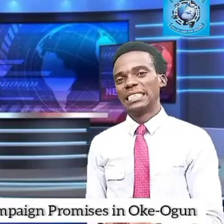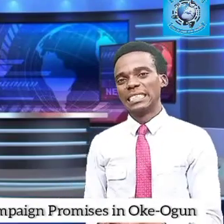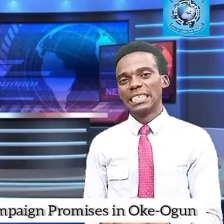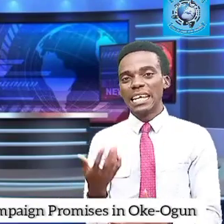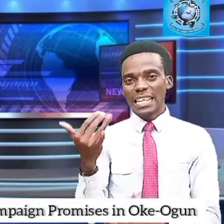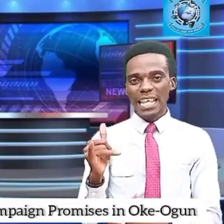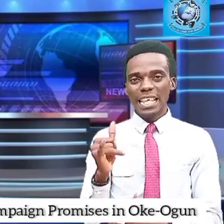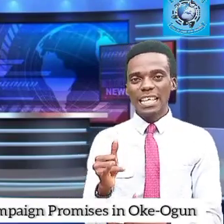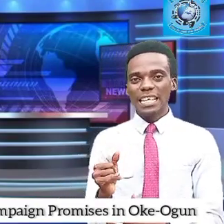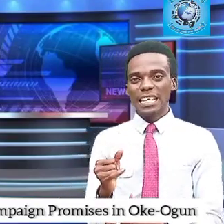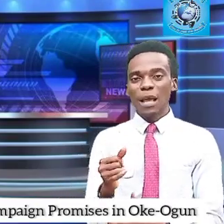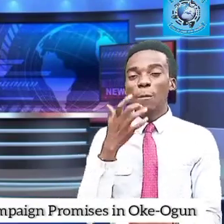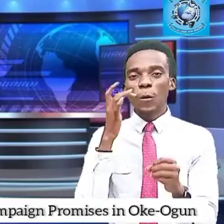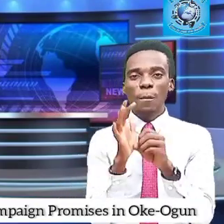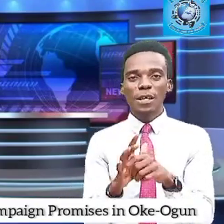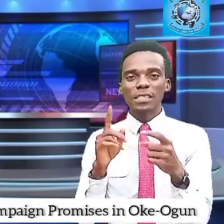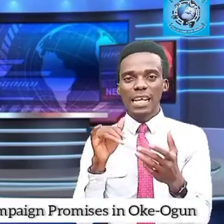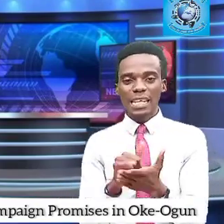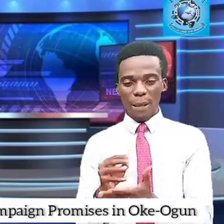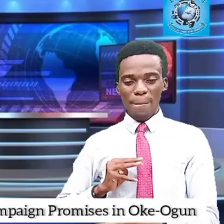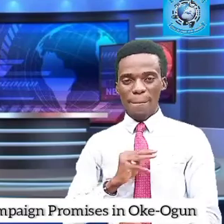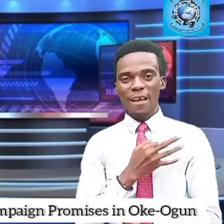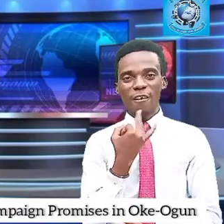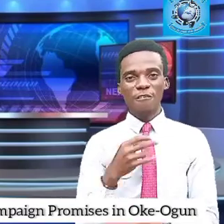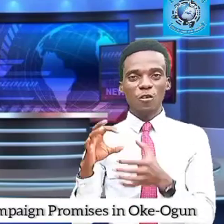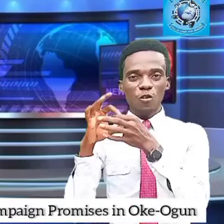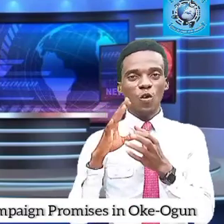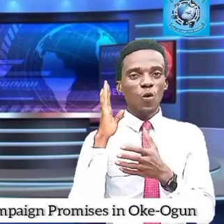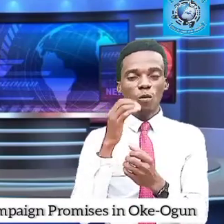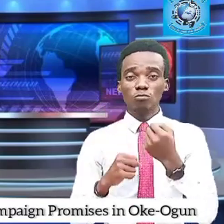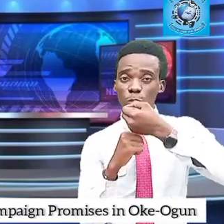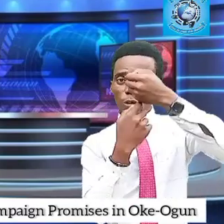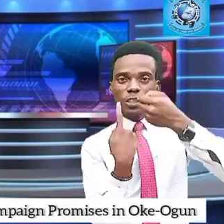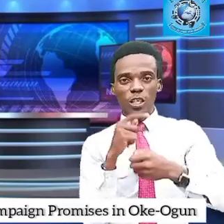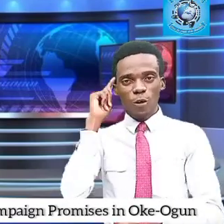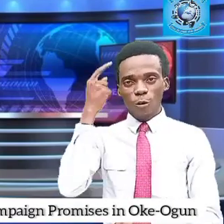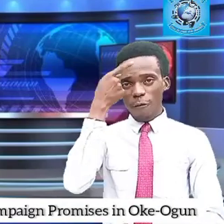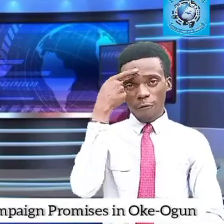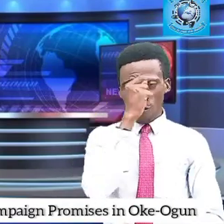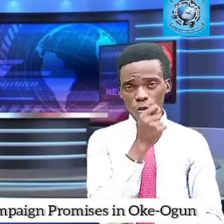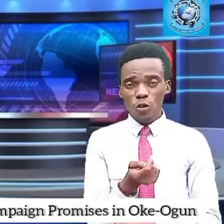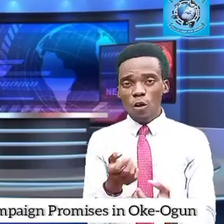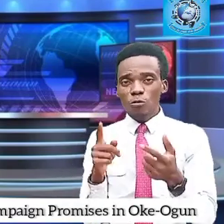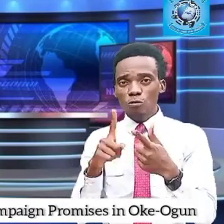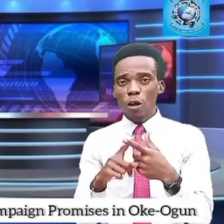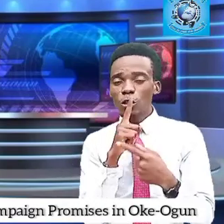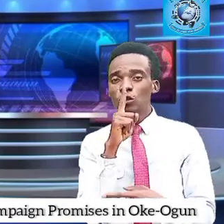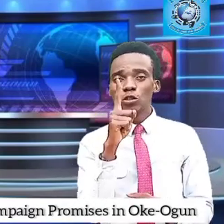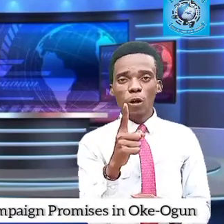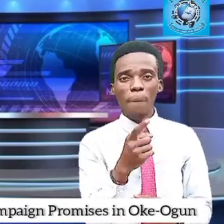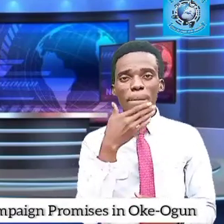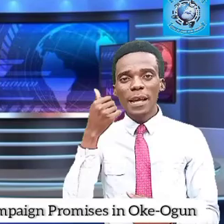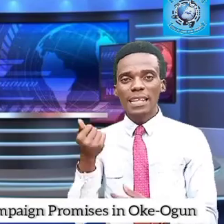They therefore promised that members of the union would support the governor's quest to ensure better service delivery to the